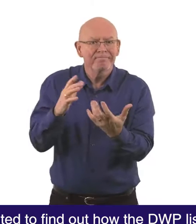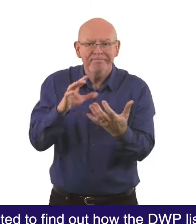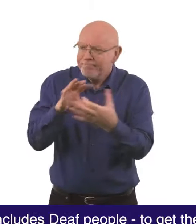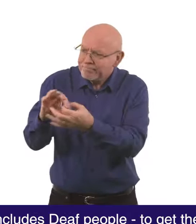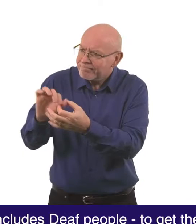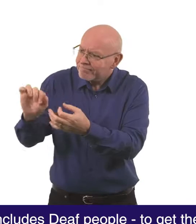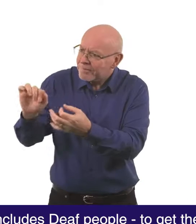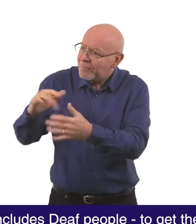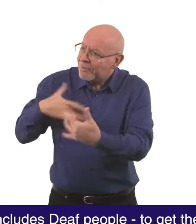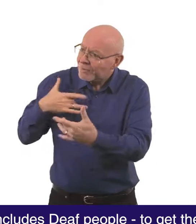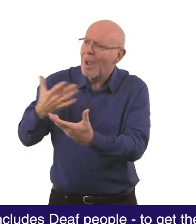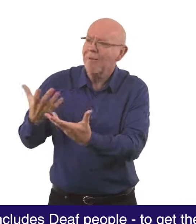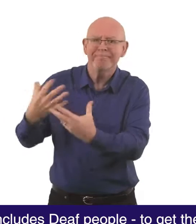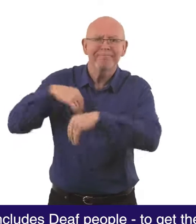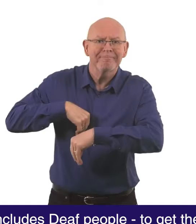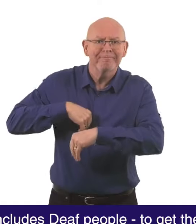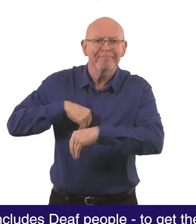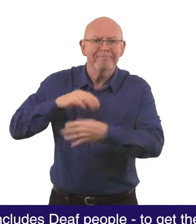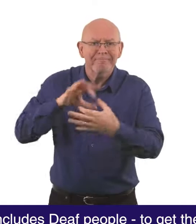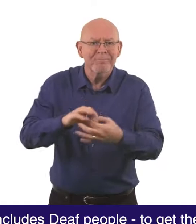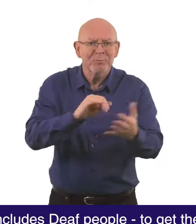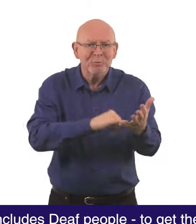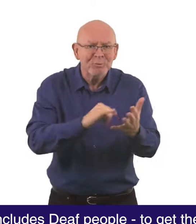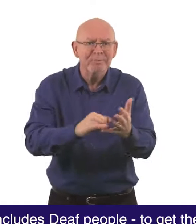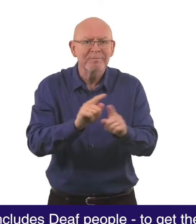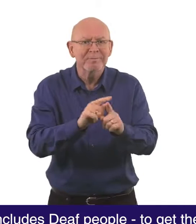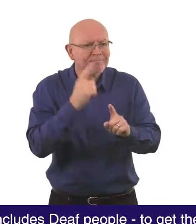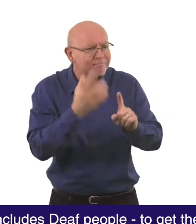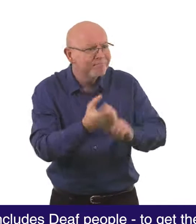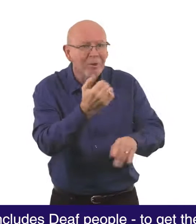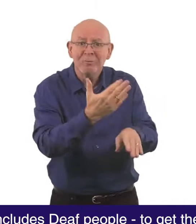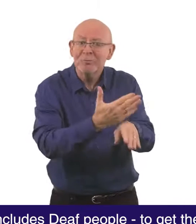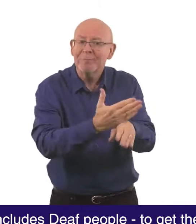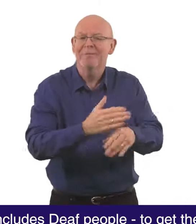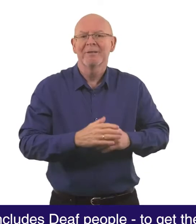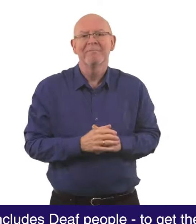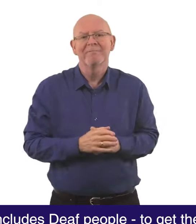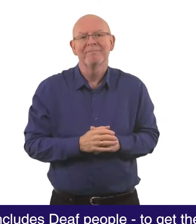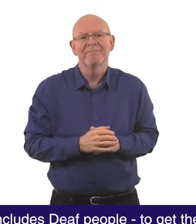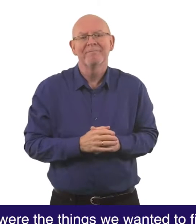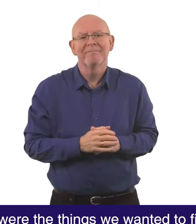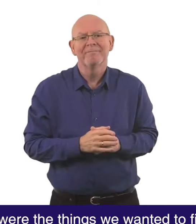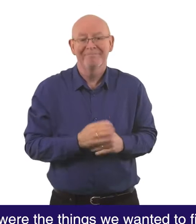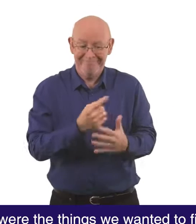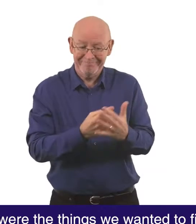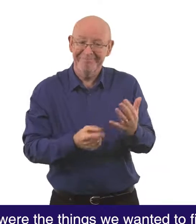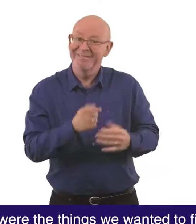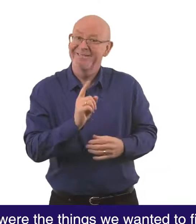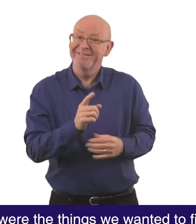And that includes deaf people to get their views on Social Security and on finding work.